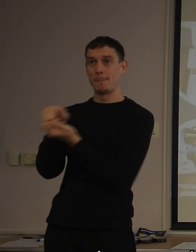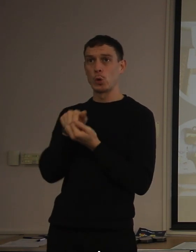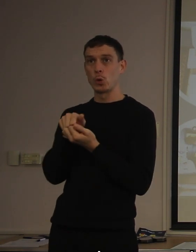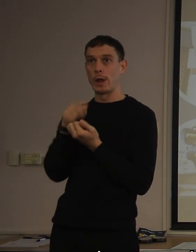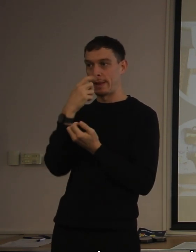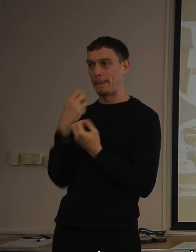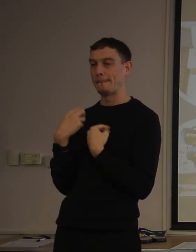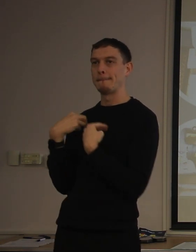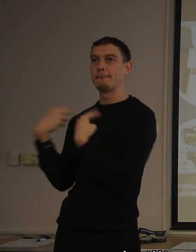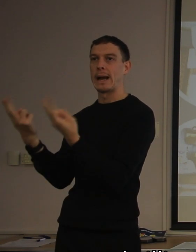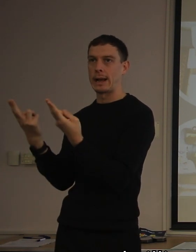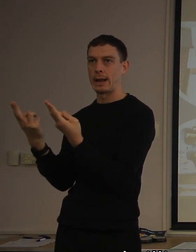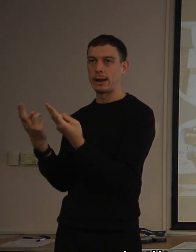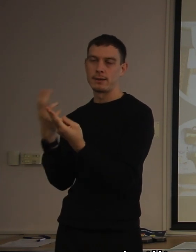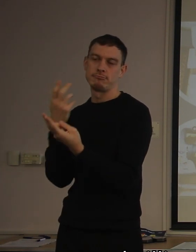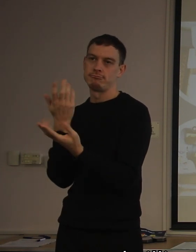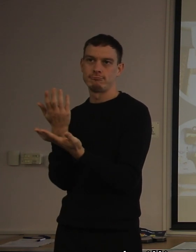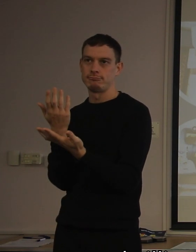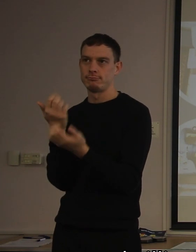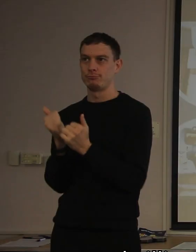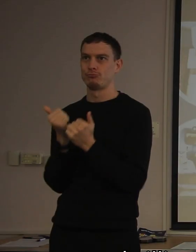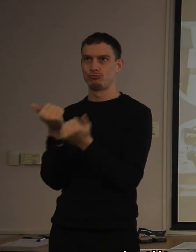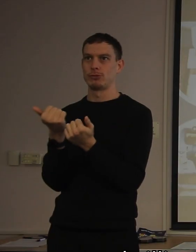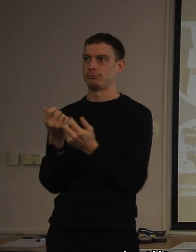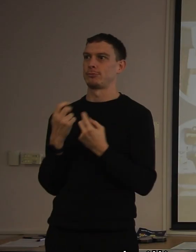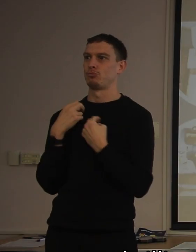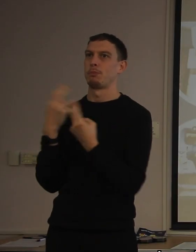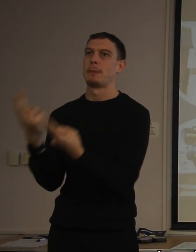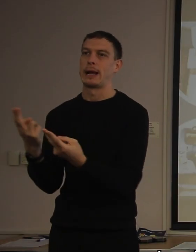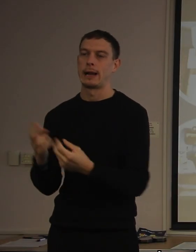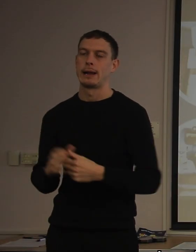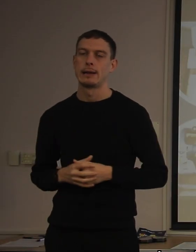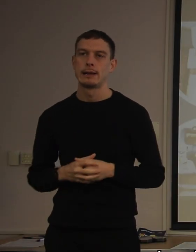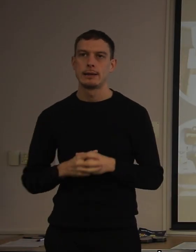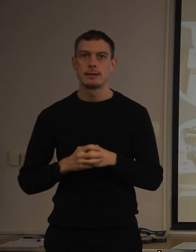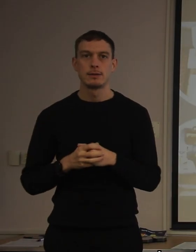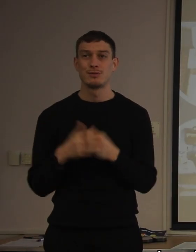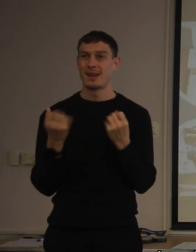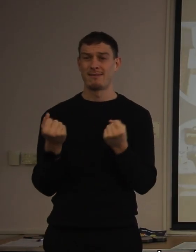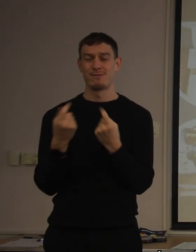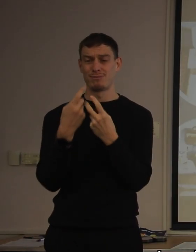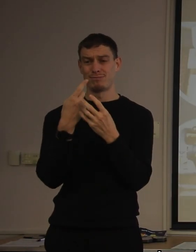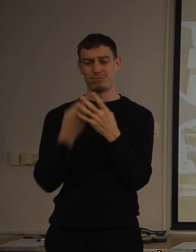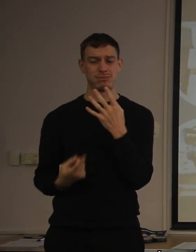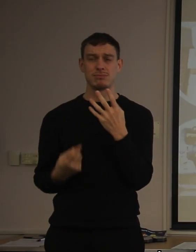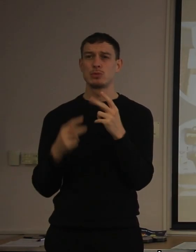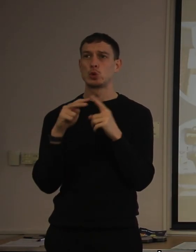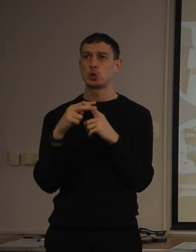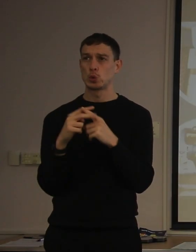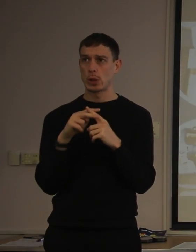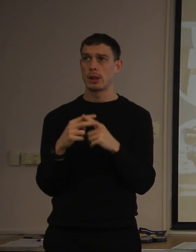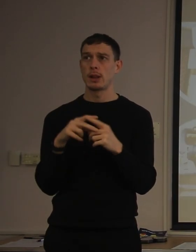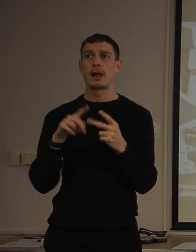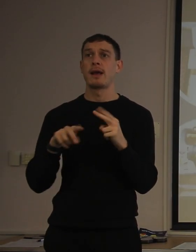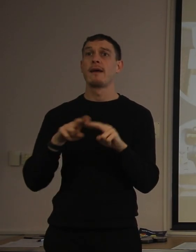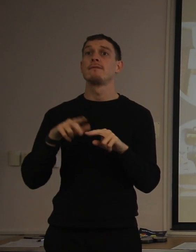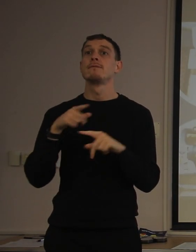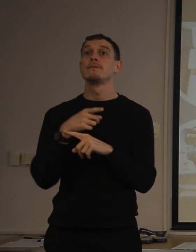give them back, which was brilliant to give them back. But yeah, we also have a lot of tools as well if you